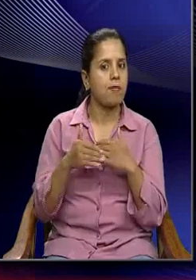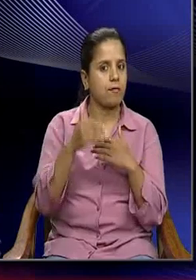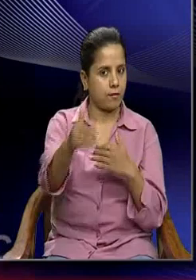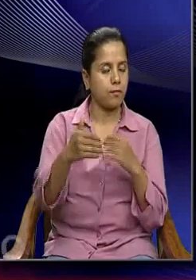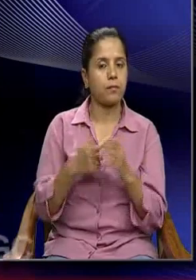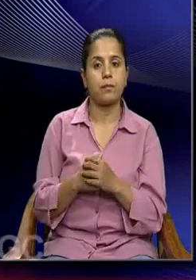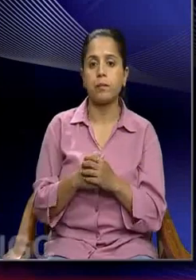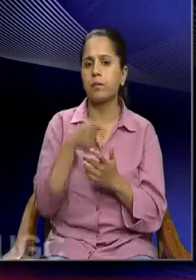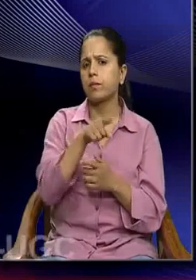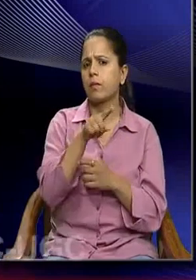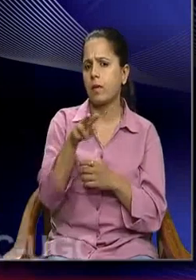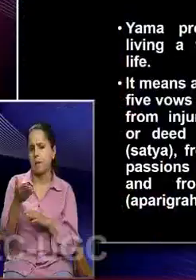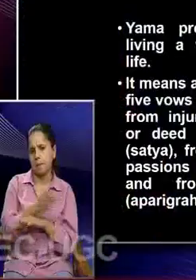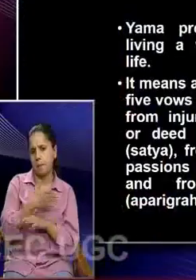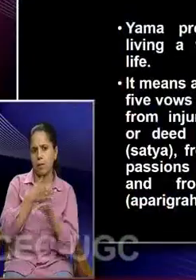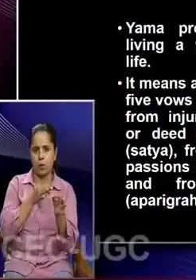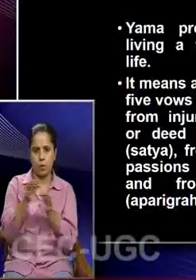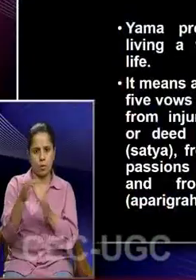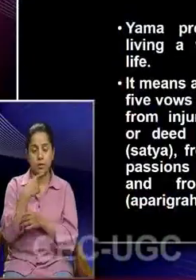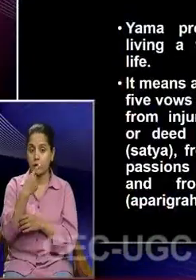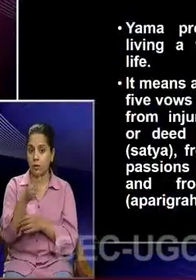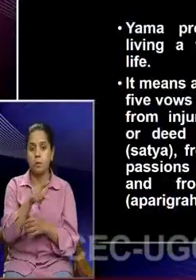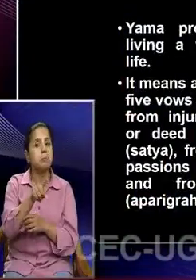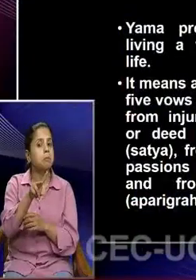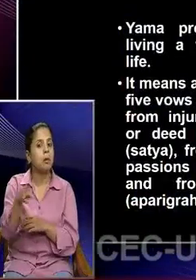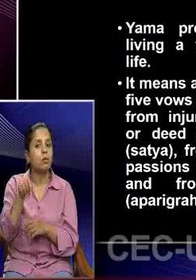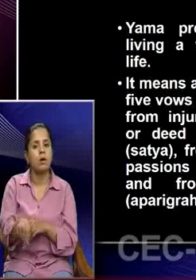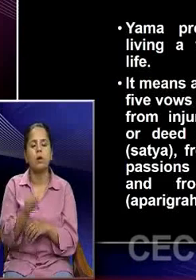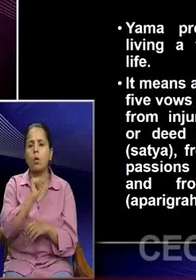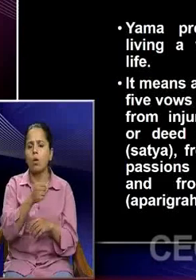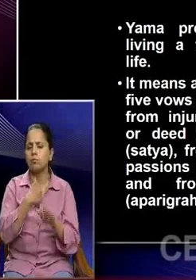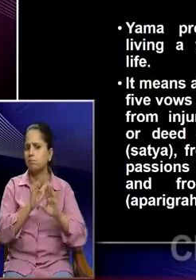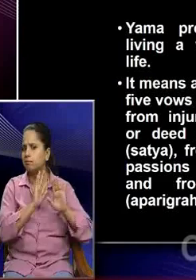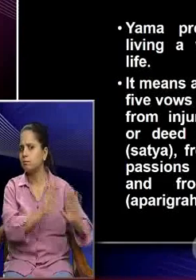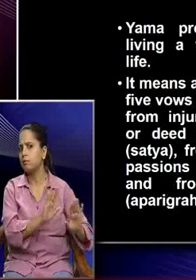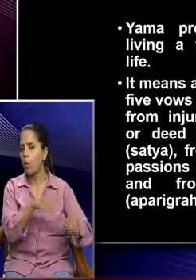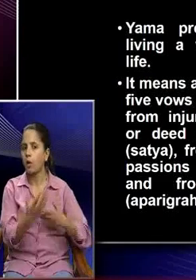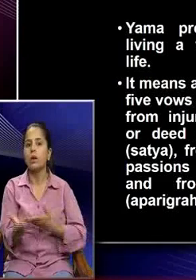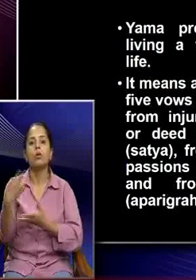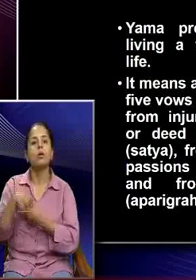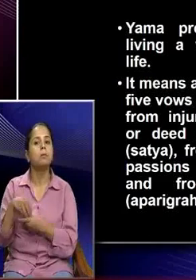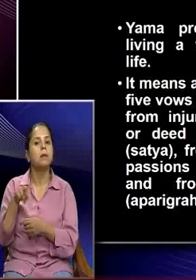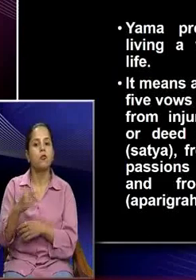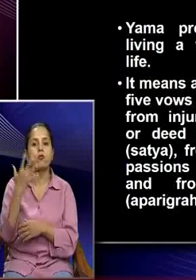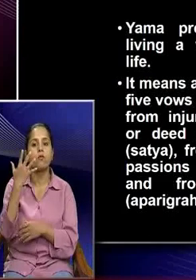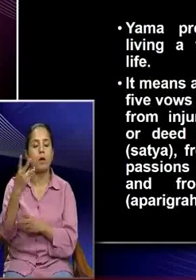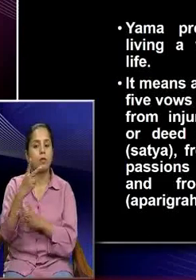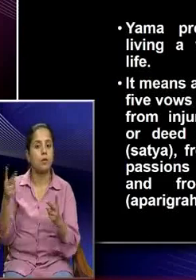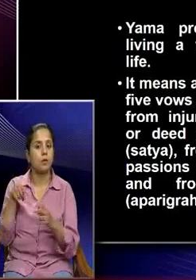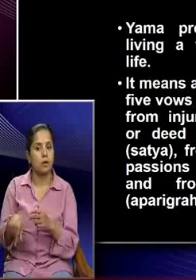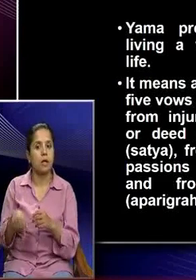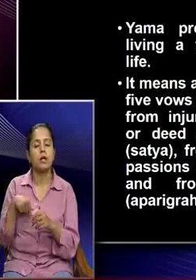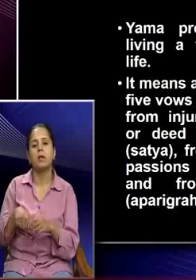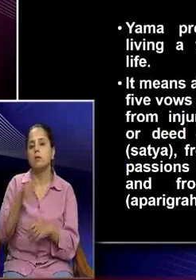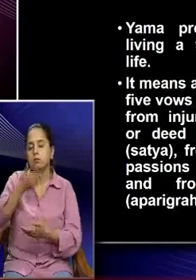It means, as I just mentioned earlier, it means abstention and includes the 5 vows of Jainism.